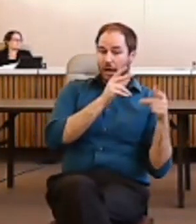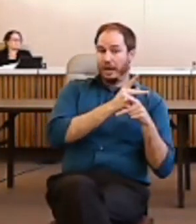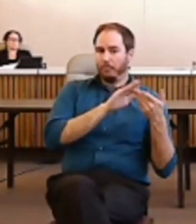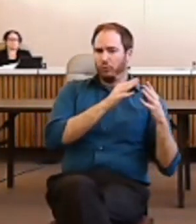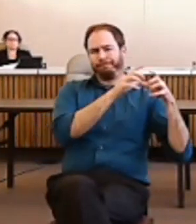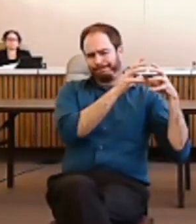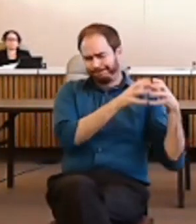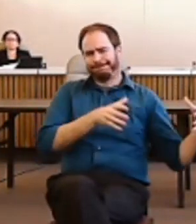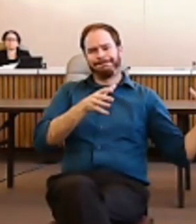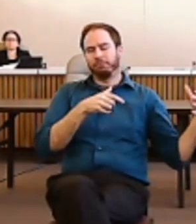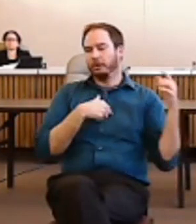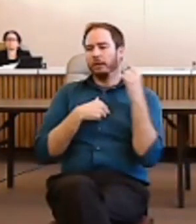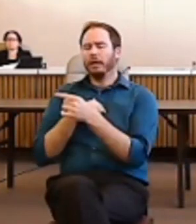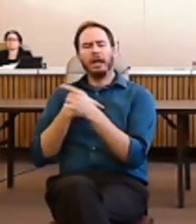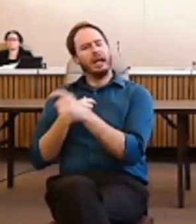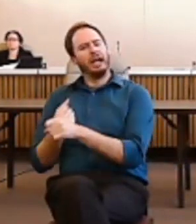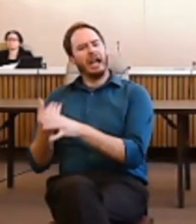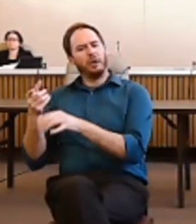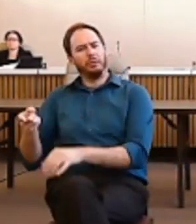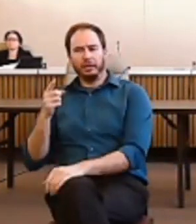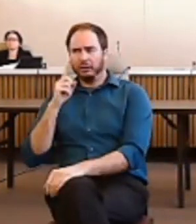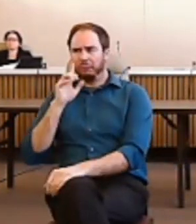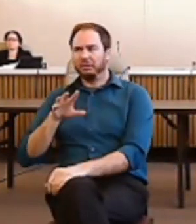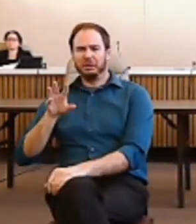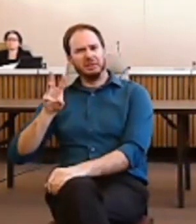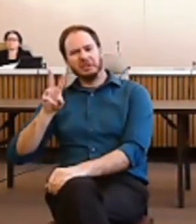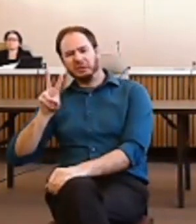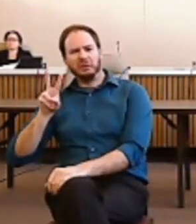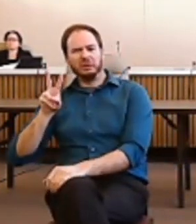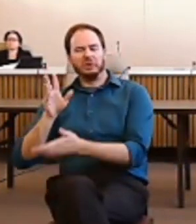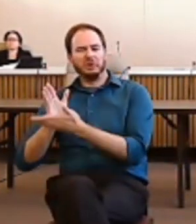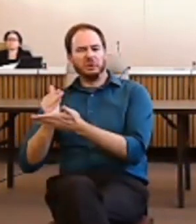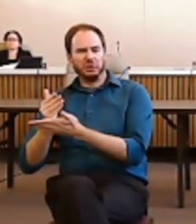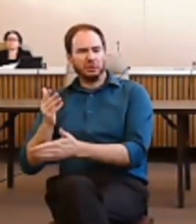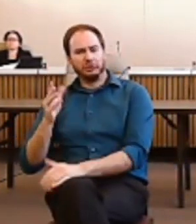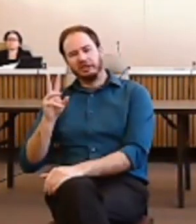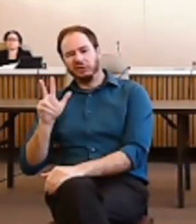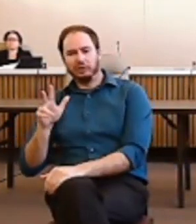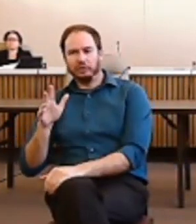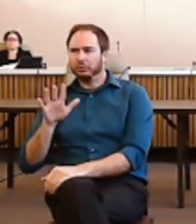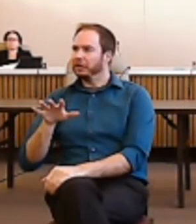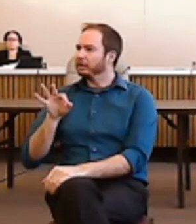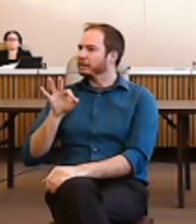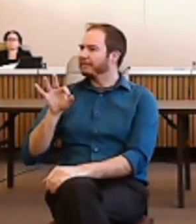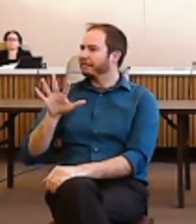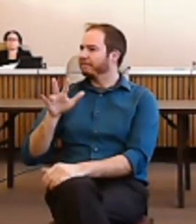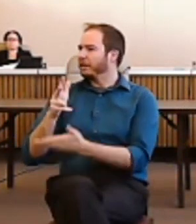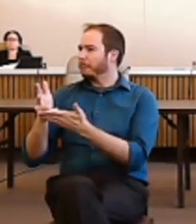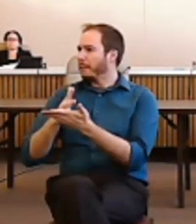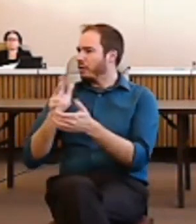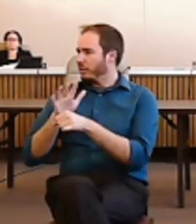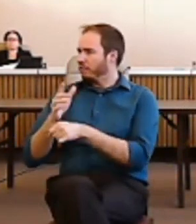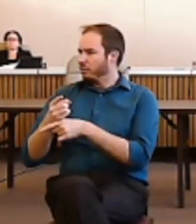larger. How many units altogether here? At 62 units right now. 63, Right. 95 parking places, that's enough,